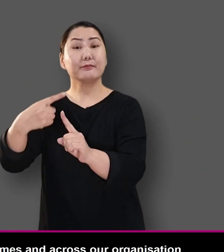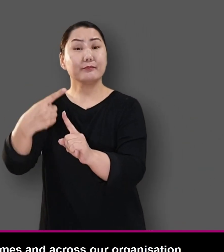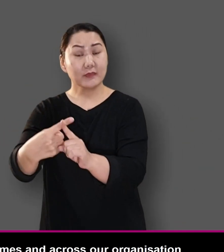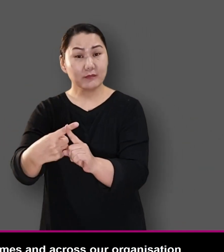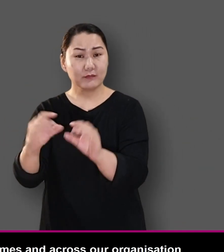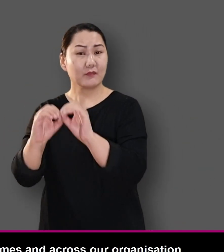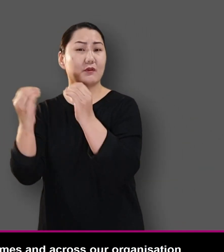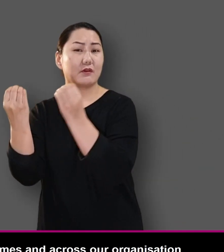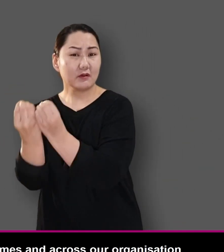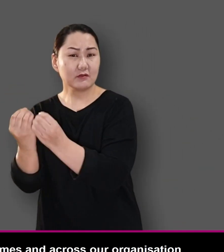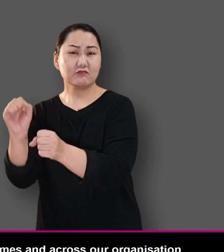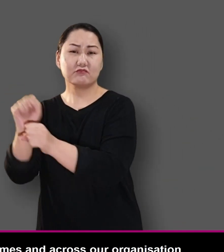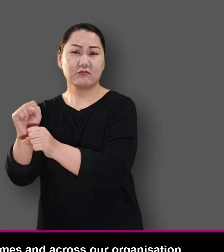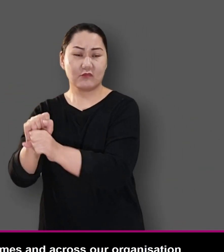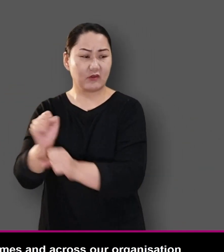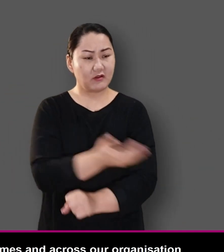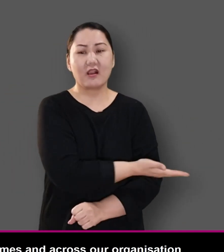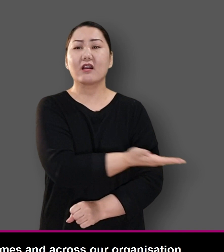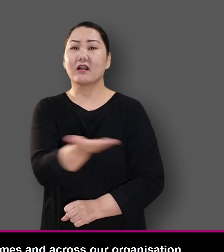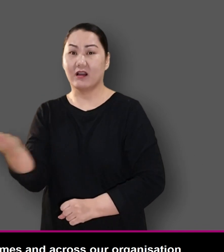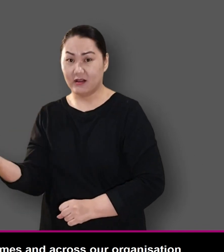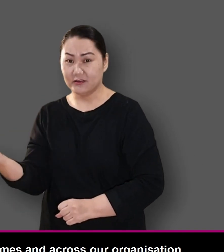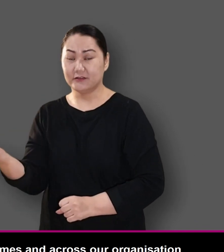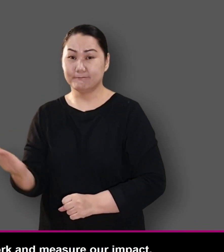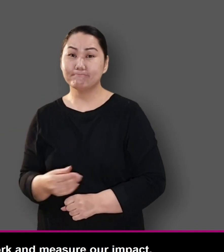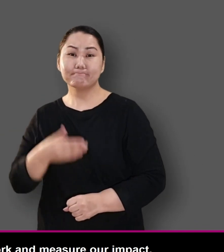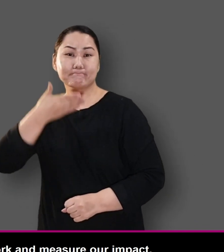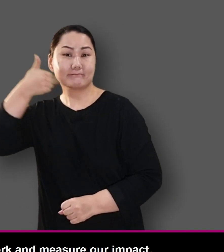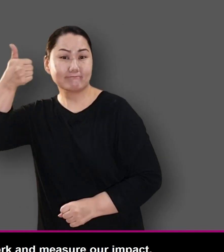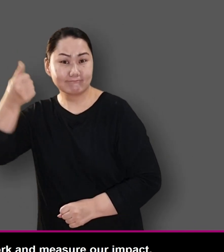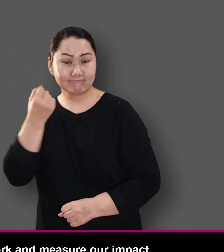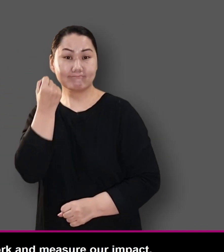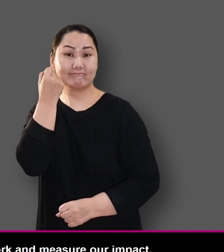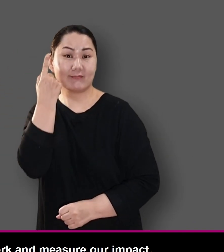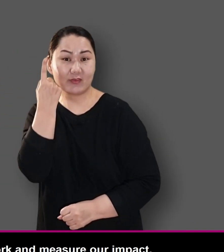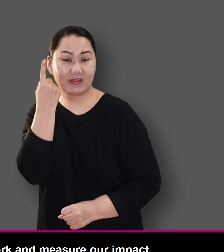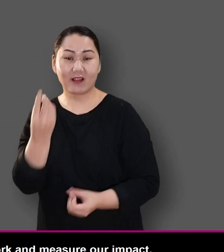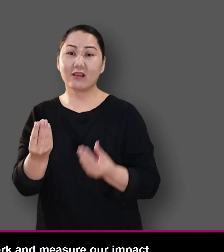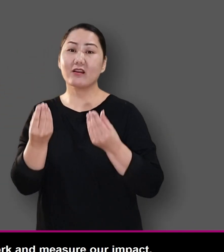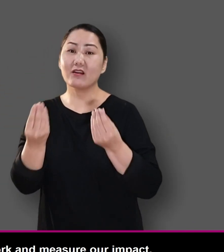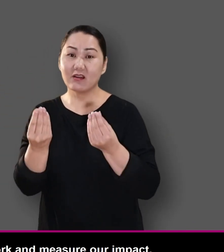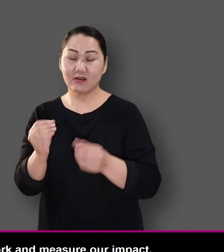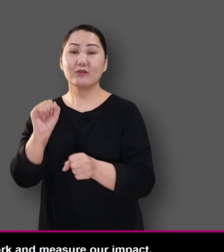and across our organization to better shape our work and measure our impact.